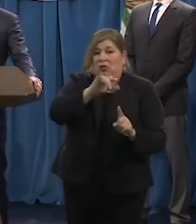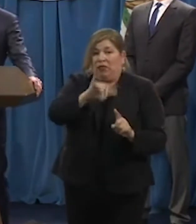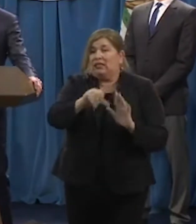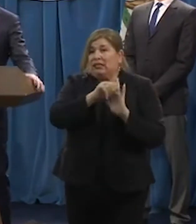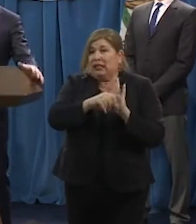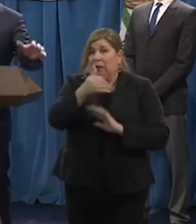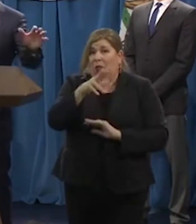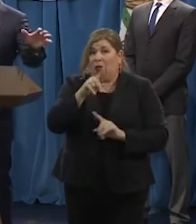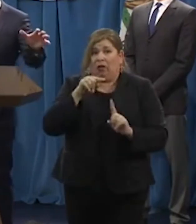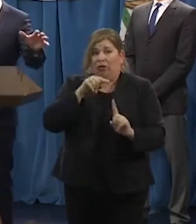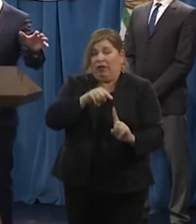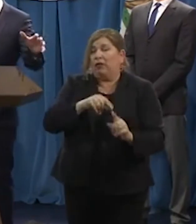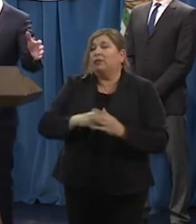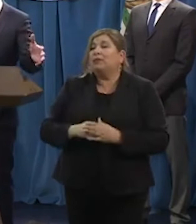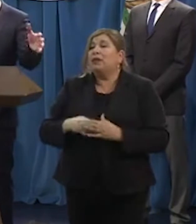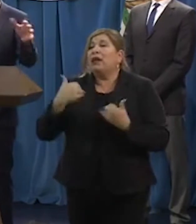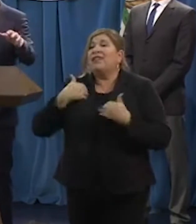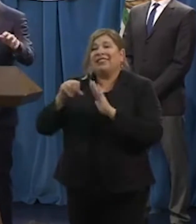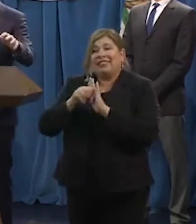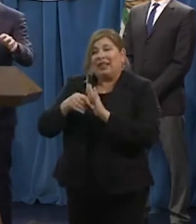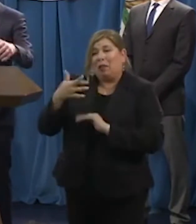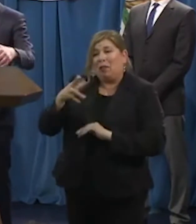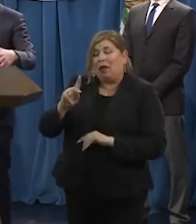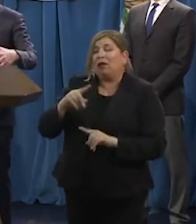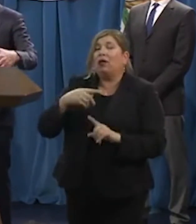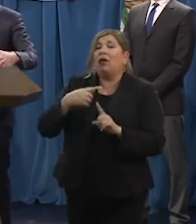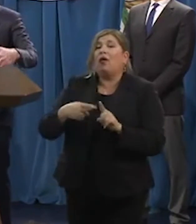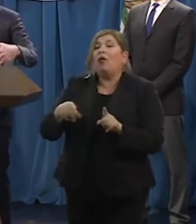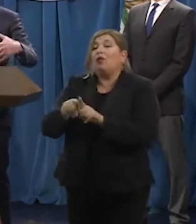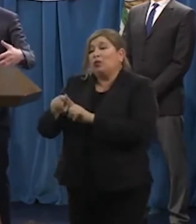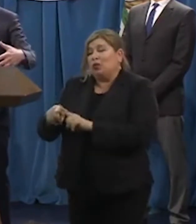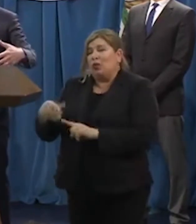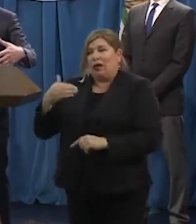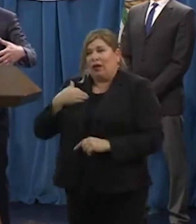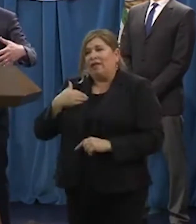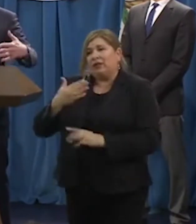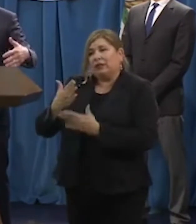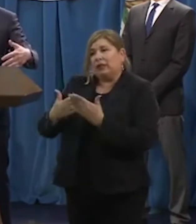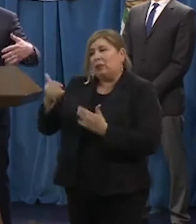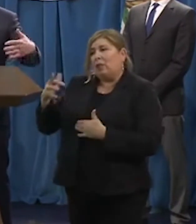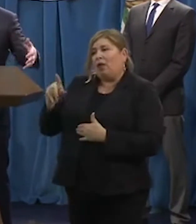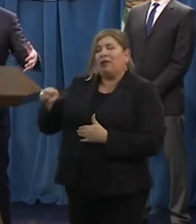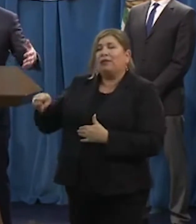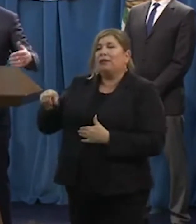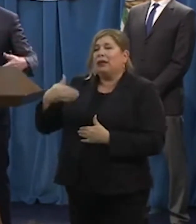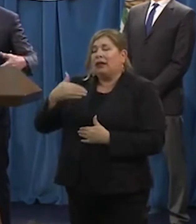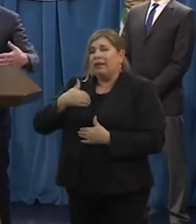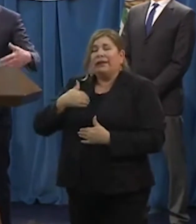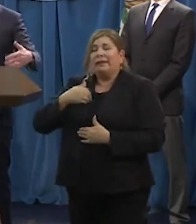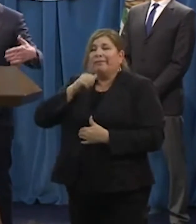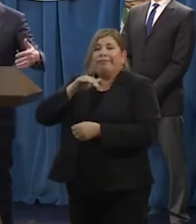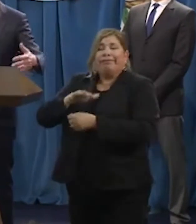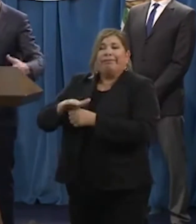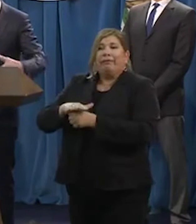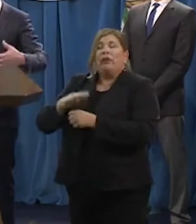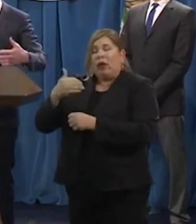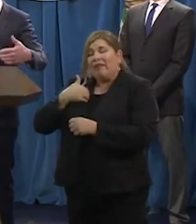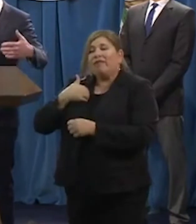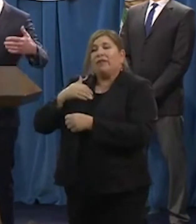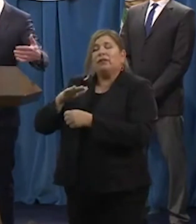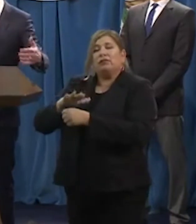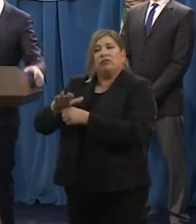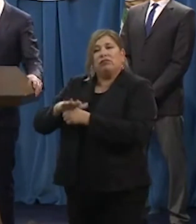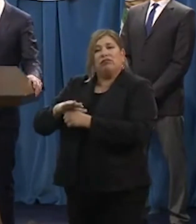park. Again, there are state parks, and then there are parks that have substantial inadequate facilities. This is one of those state parks